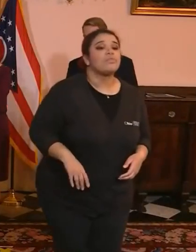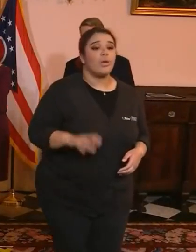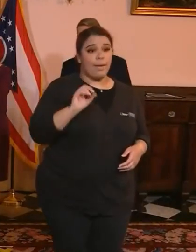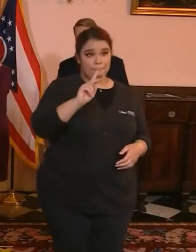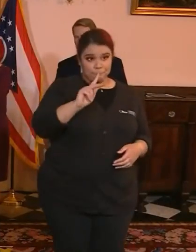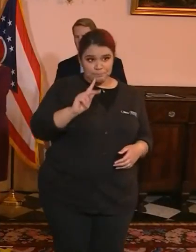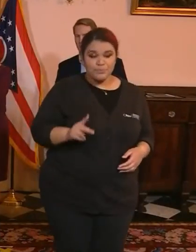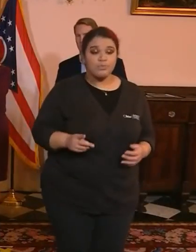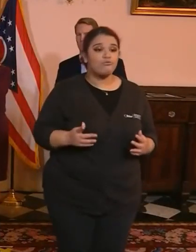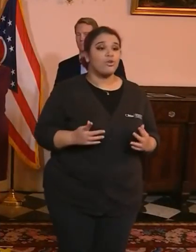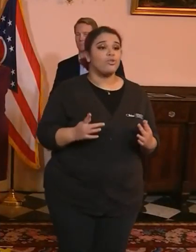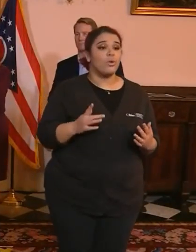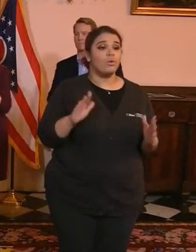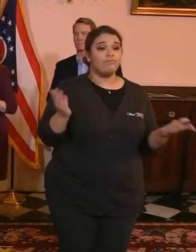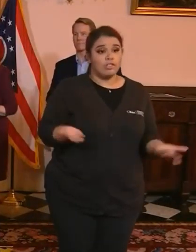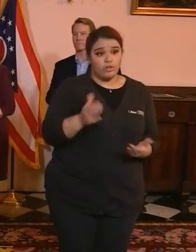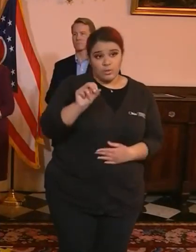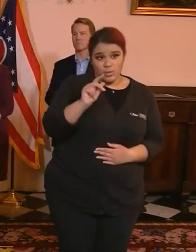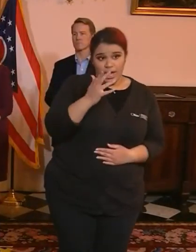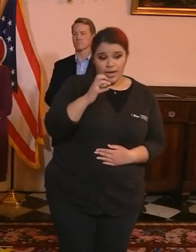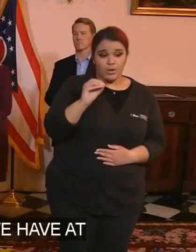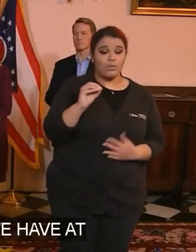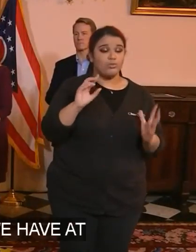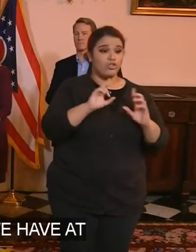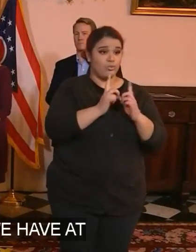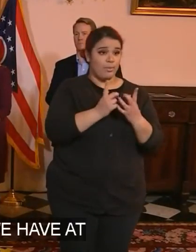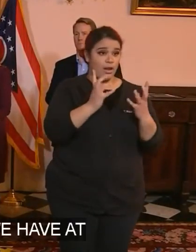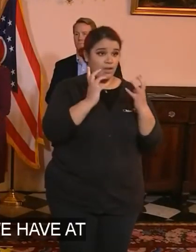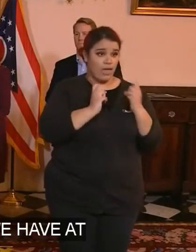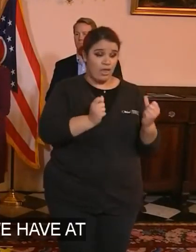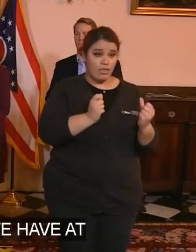that we have at the Ohio Department of Health came from the